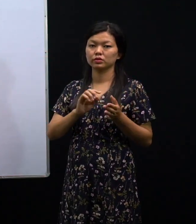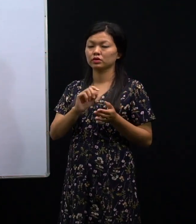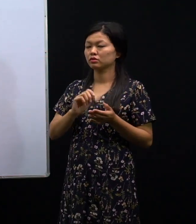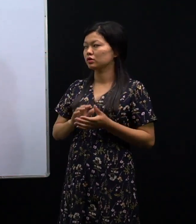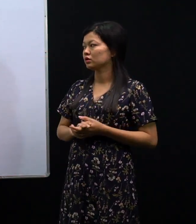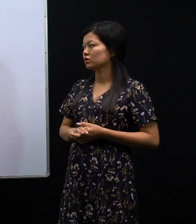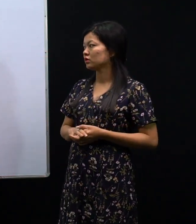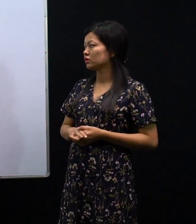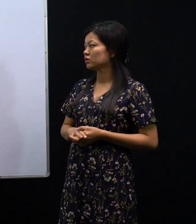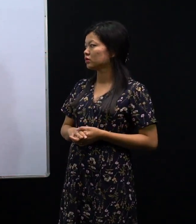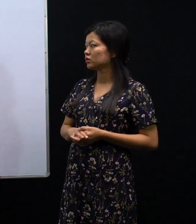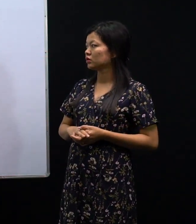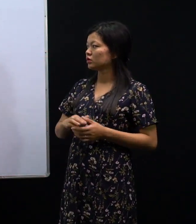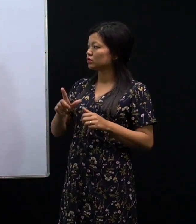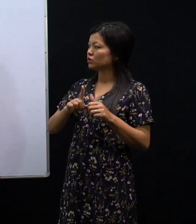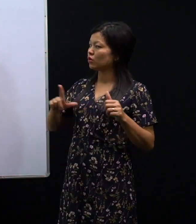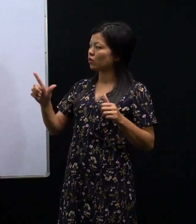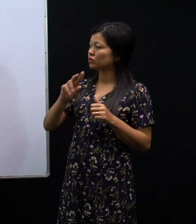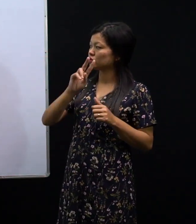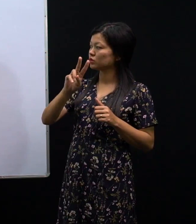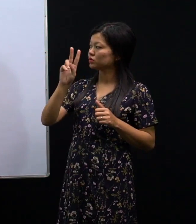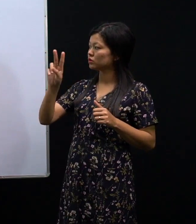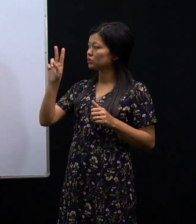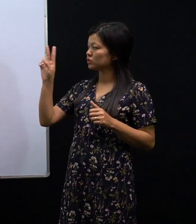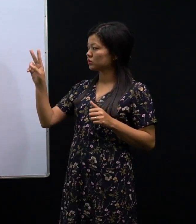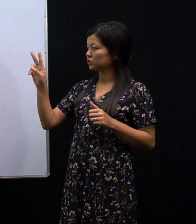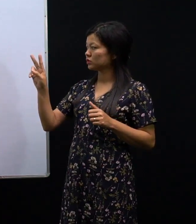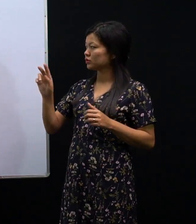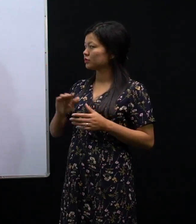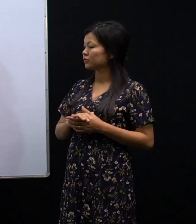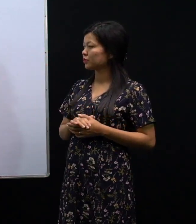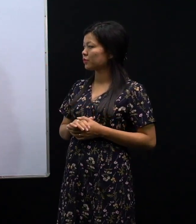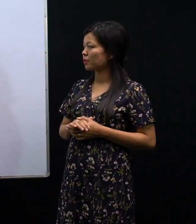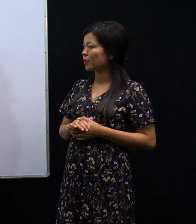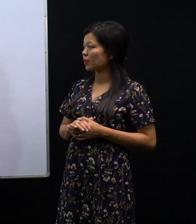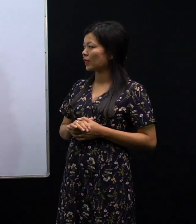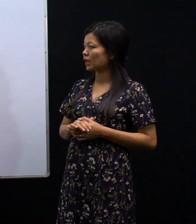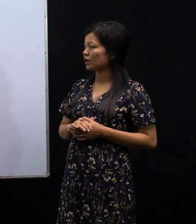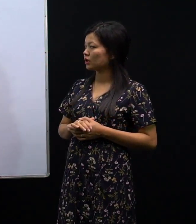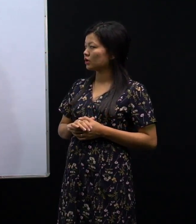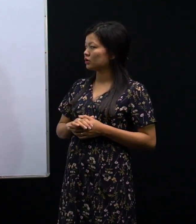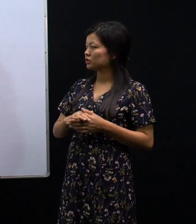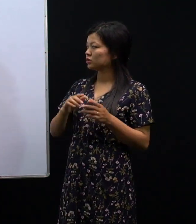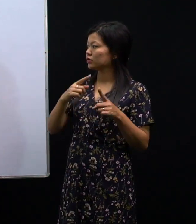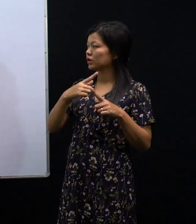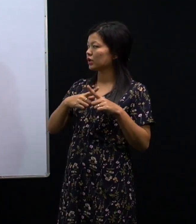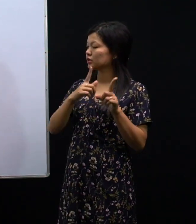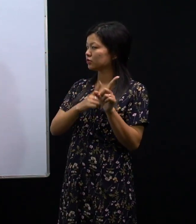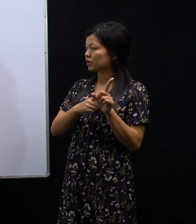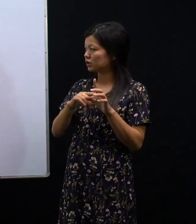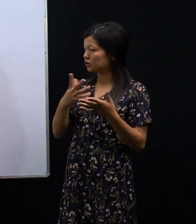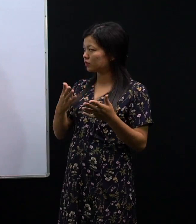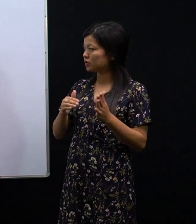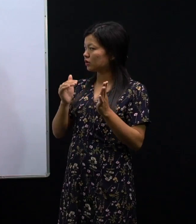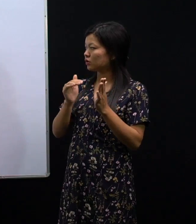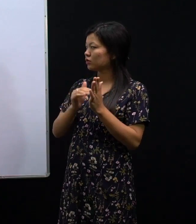So first x square, y square, z square, then I write the term with x, y combination, then write y, z combination